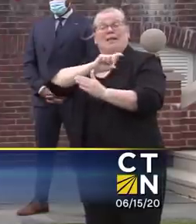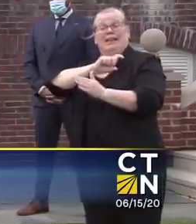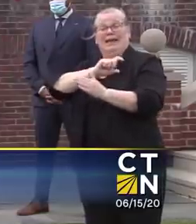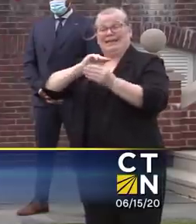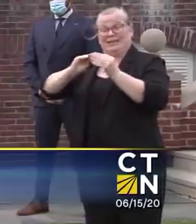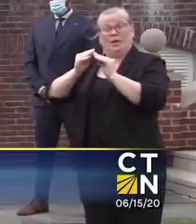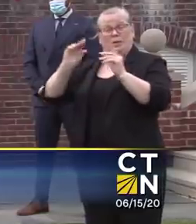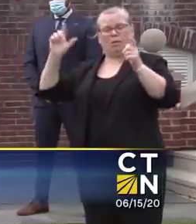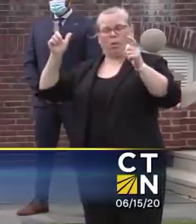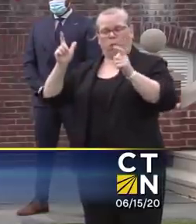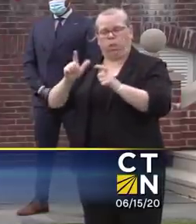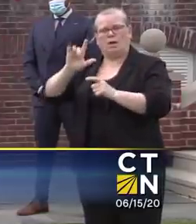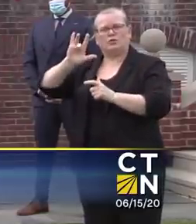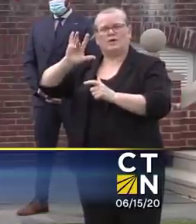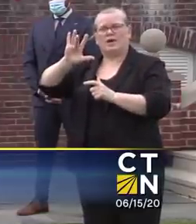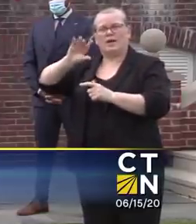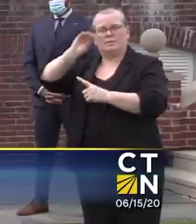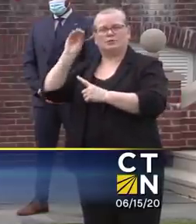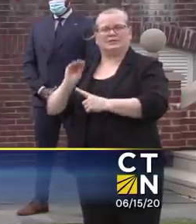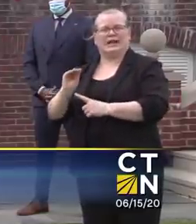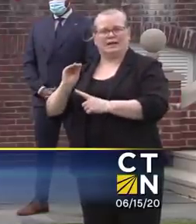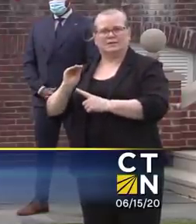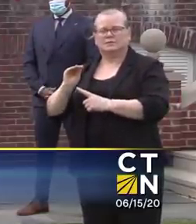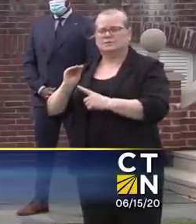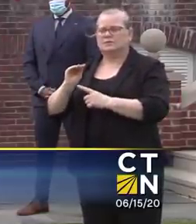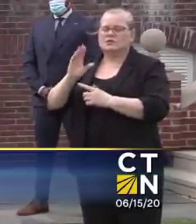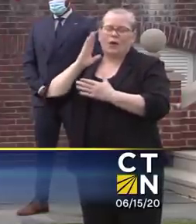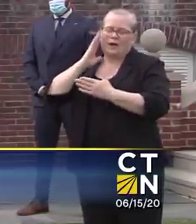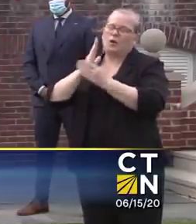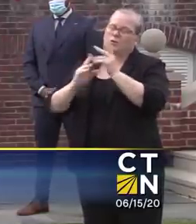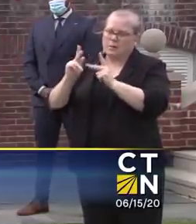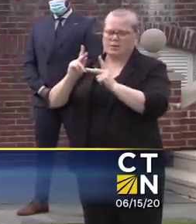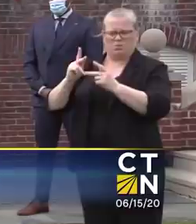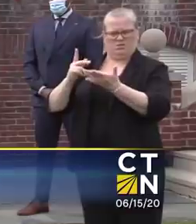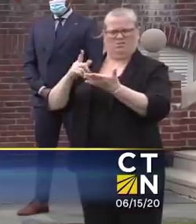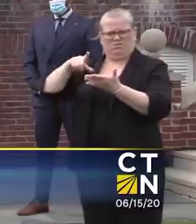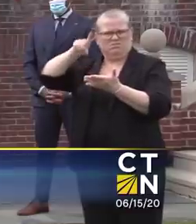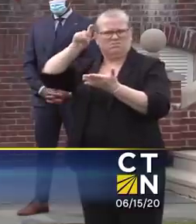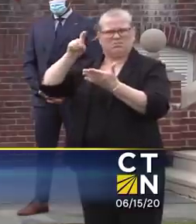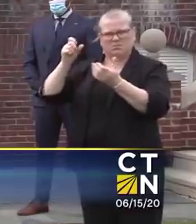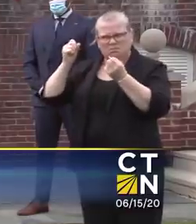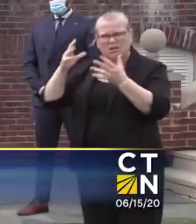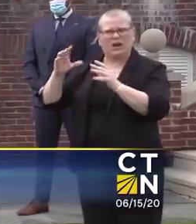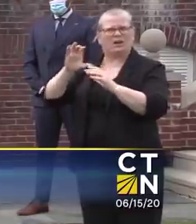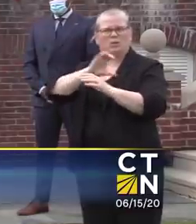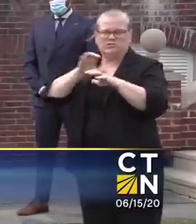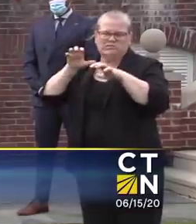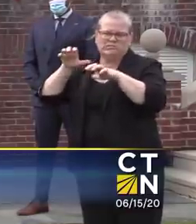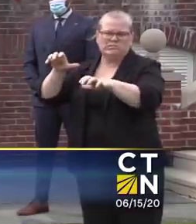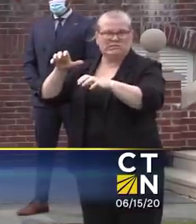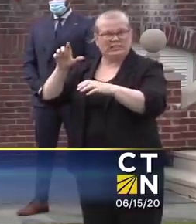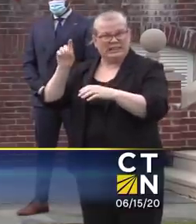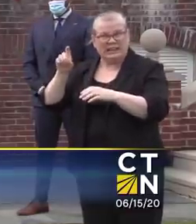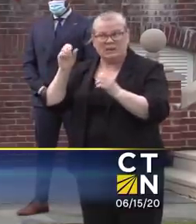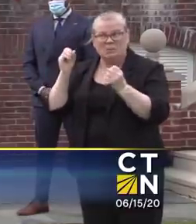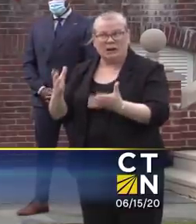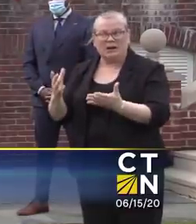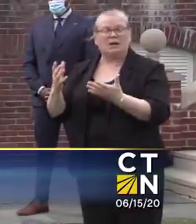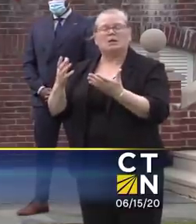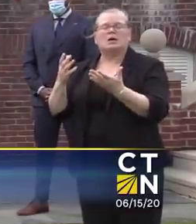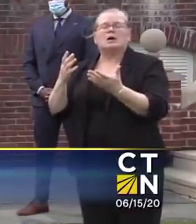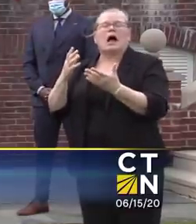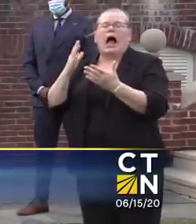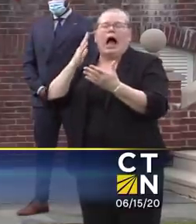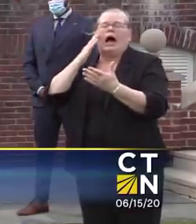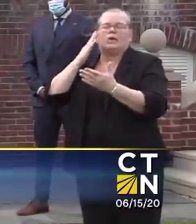down quite a bit. I know there's some question about how much police you need, but I think we need more Black and brown